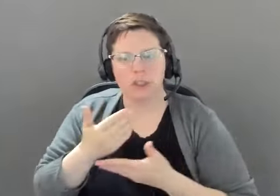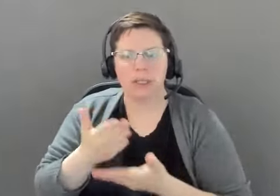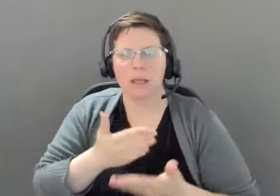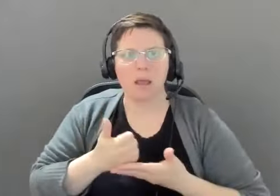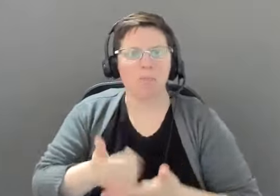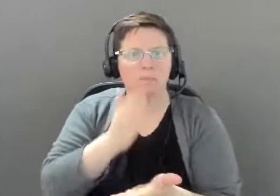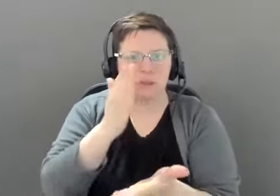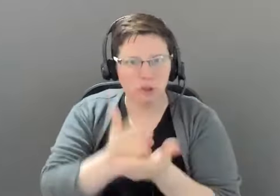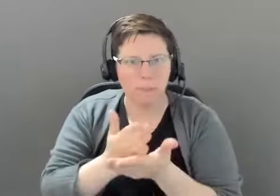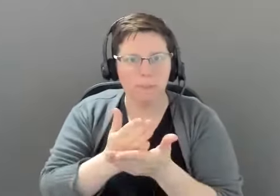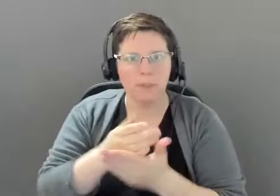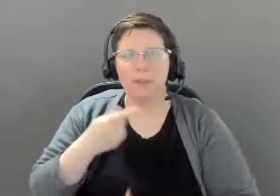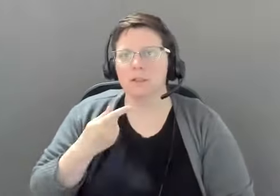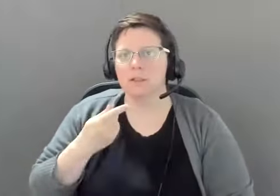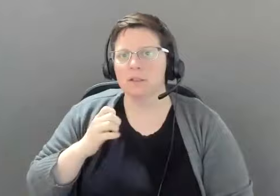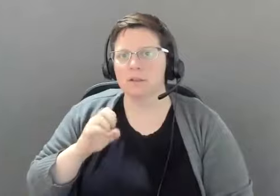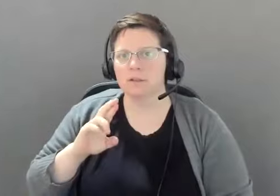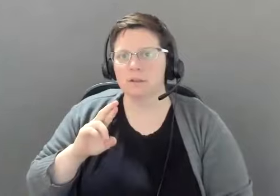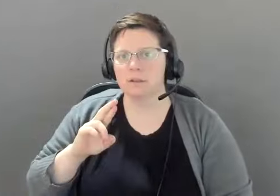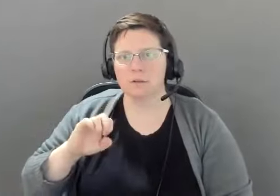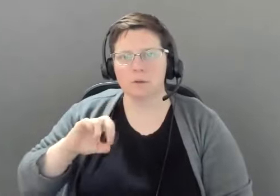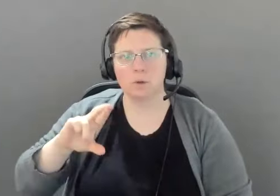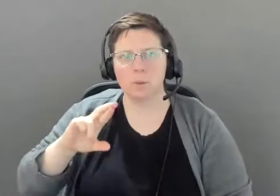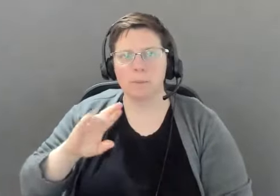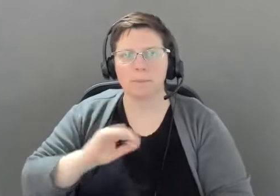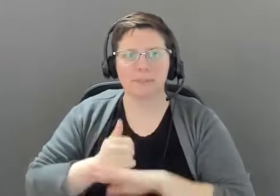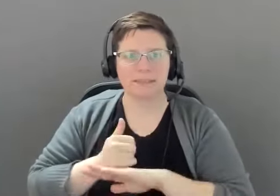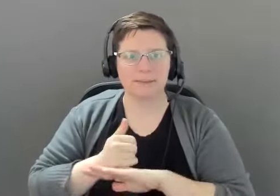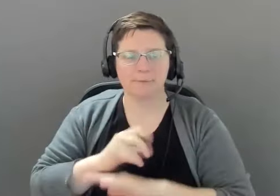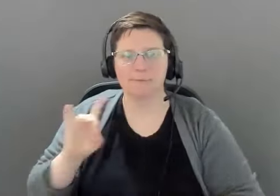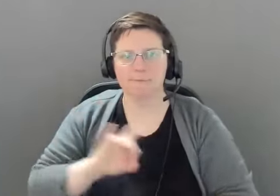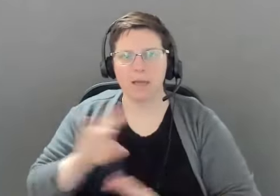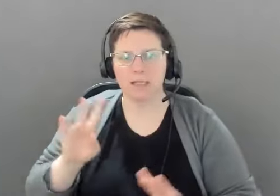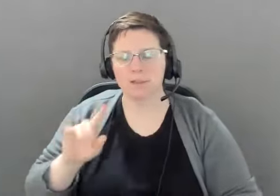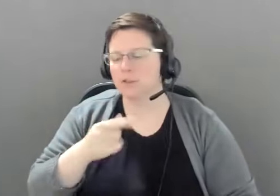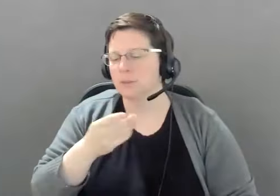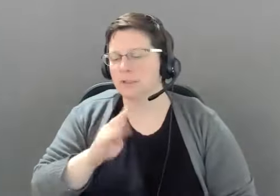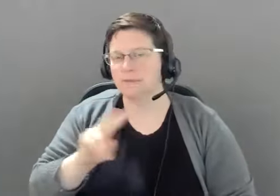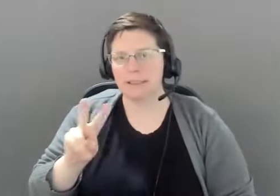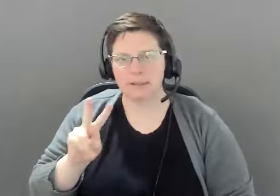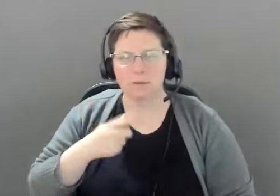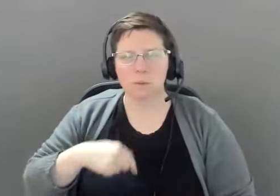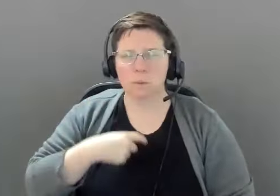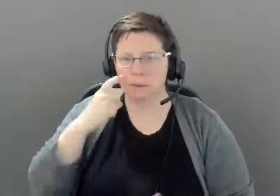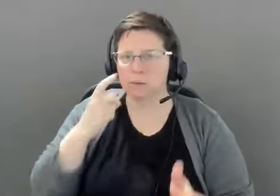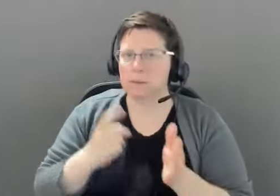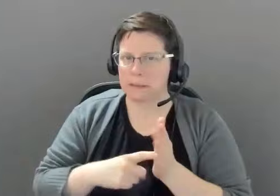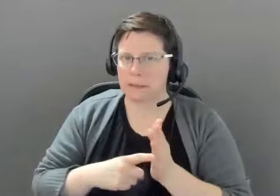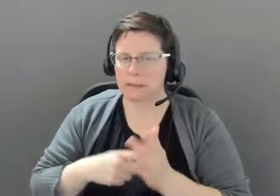that today, these nations face disproportionate forms of gender-based violence and a crisis of